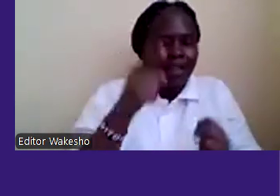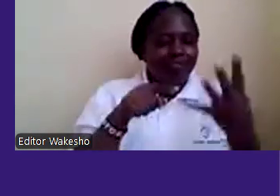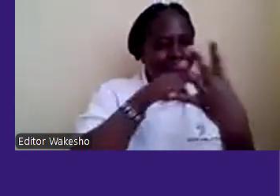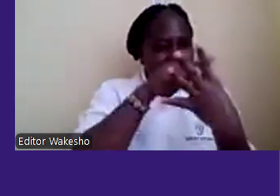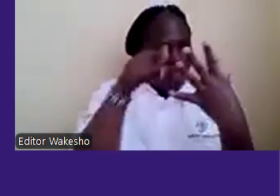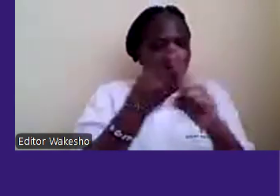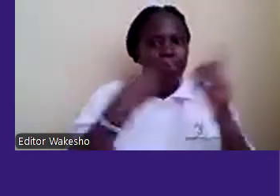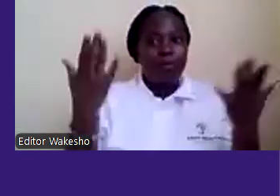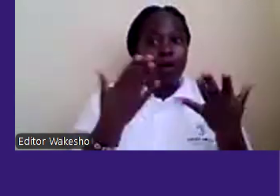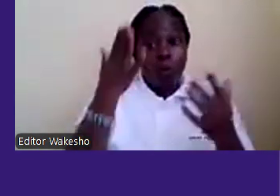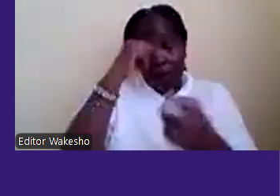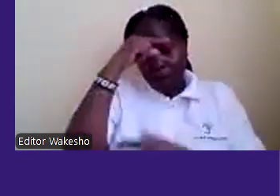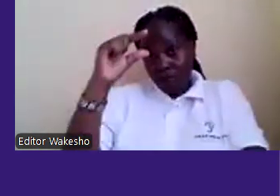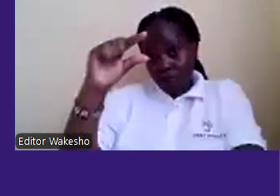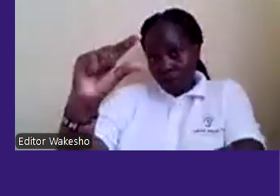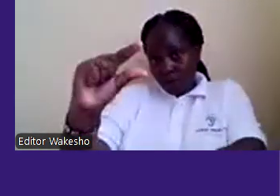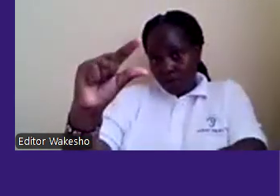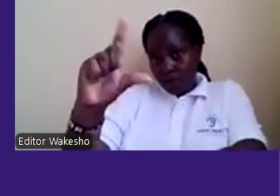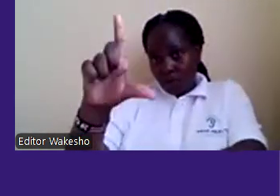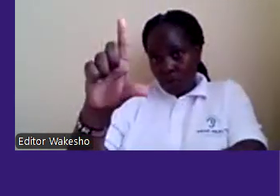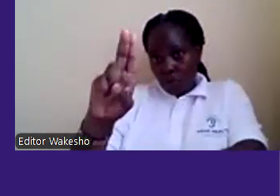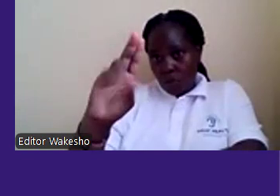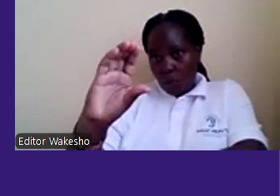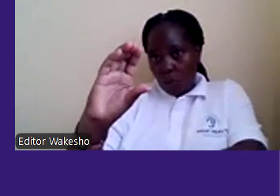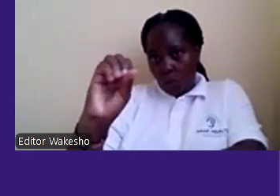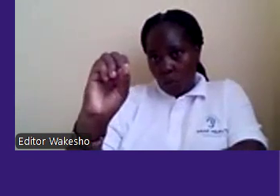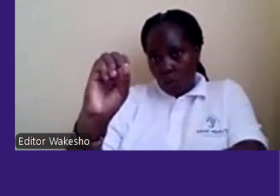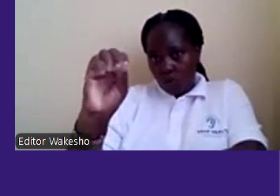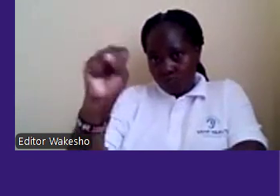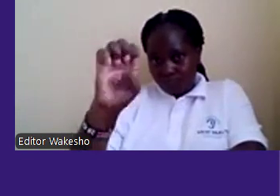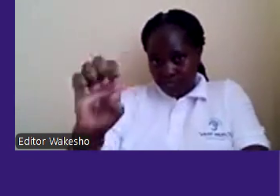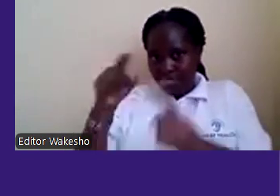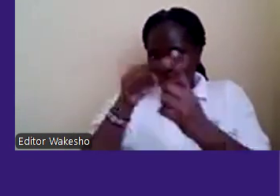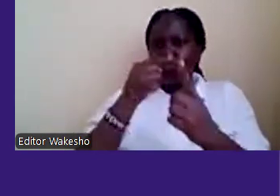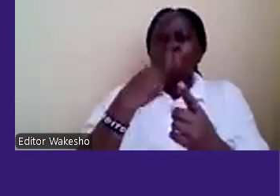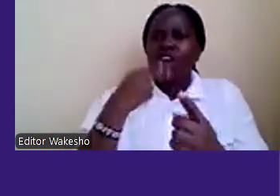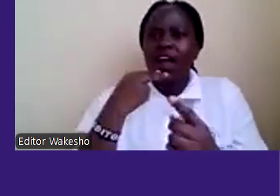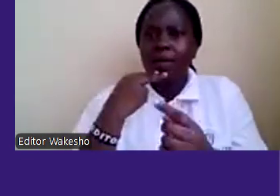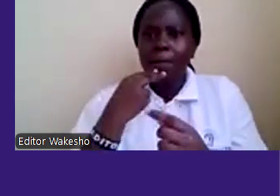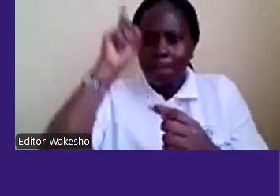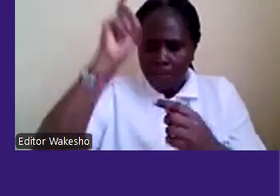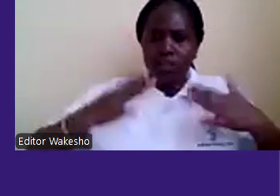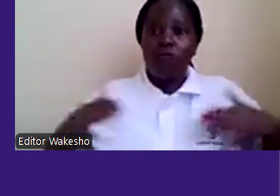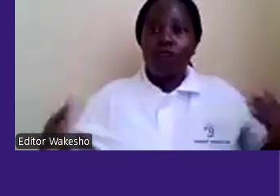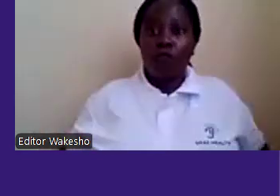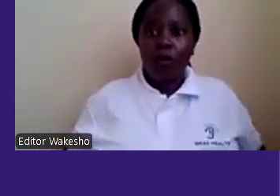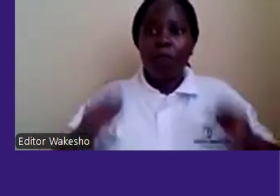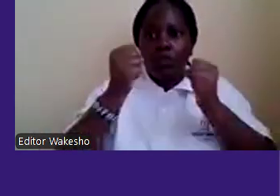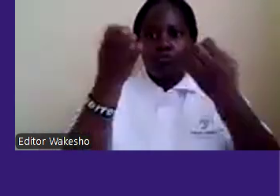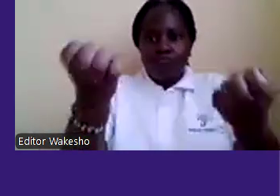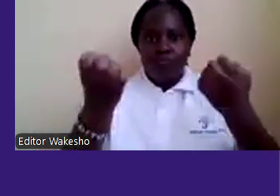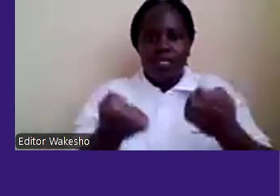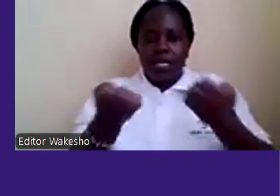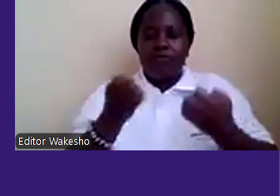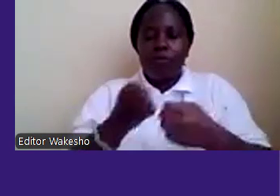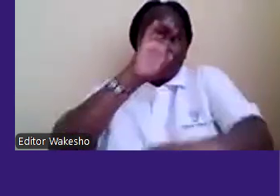is needed for your body to produce energy. So if your cells are not accessing that energy, then